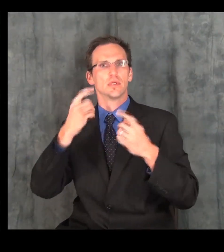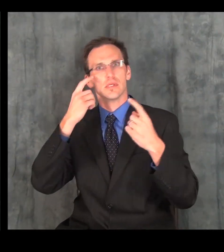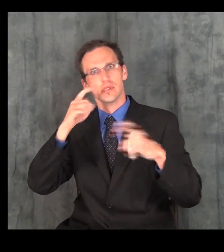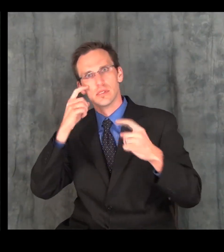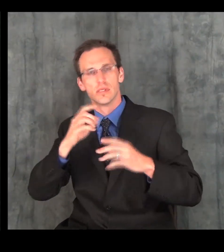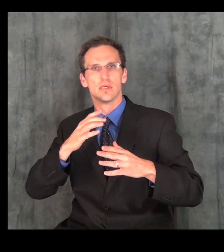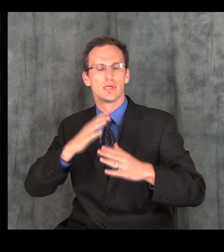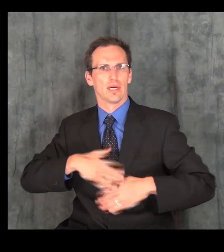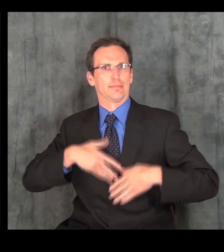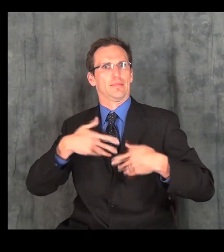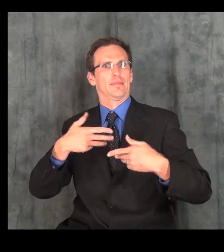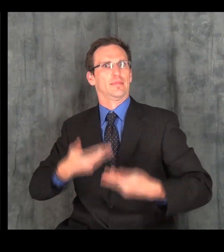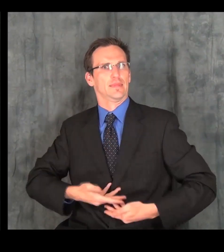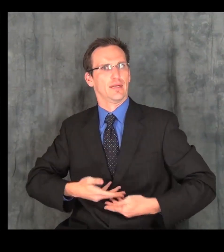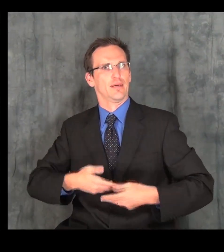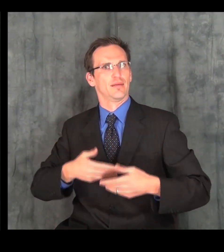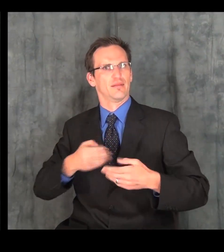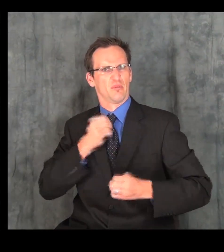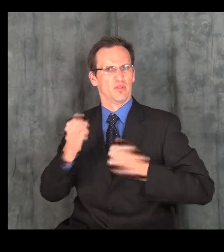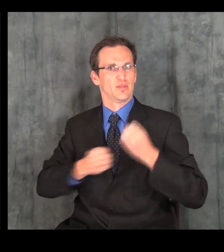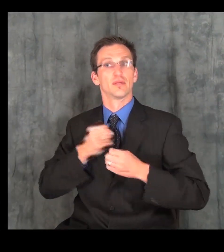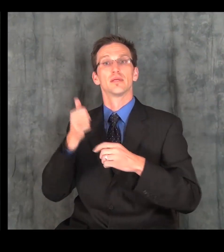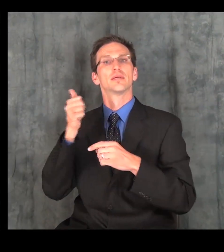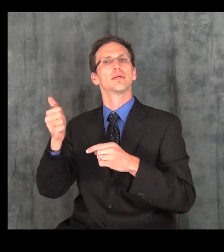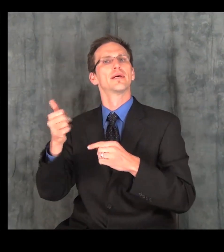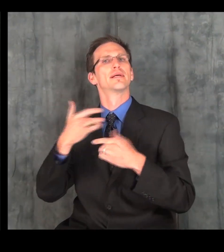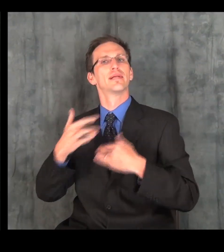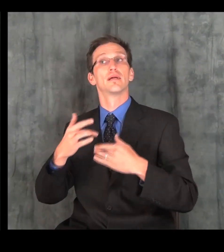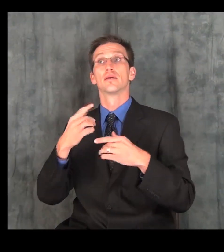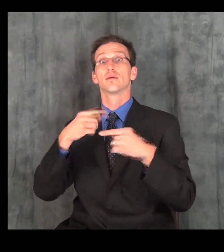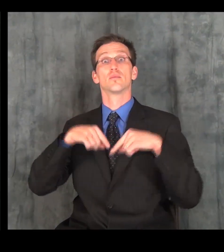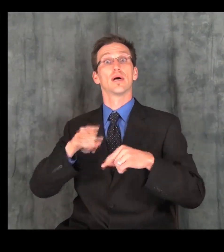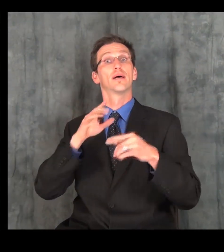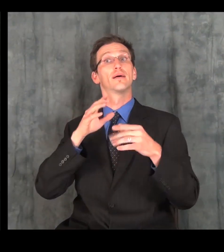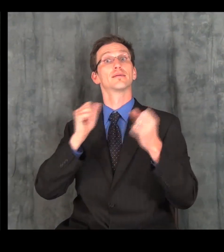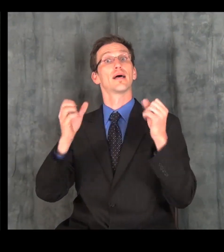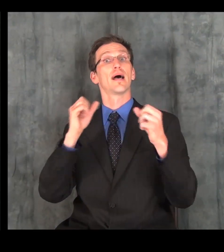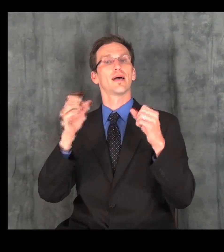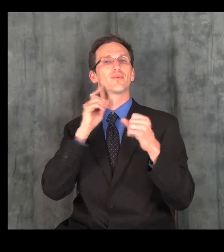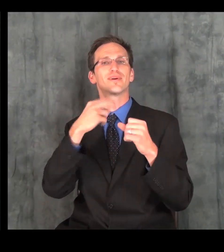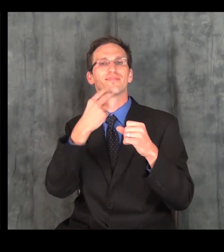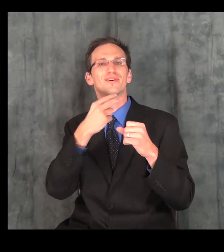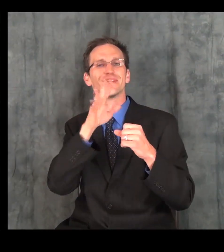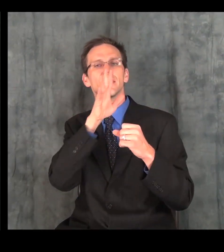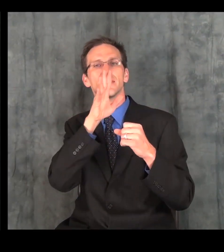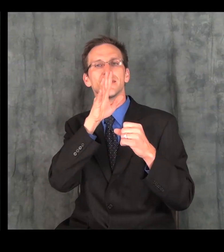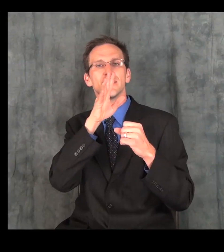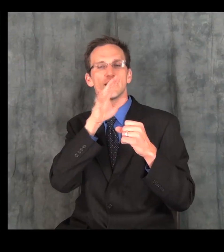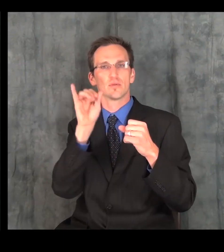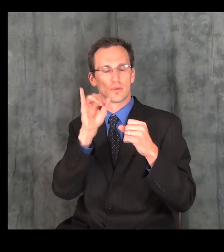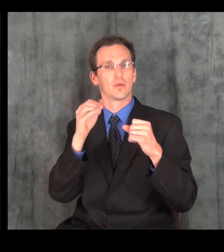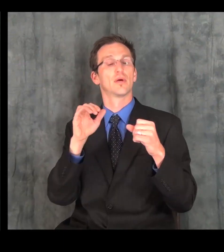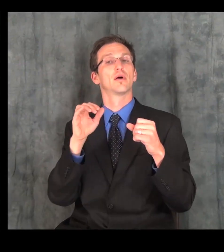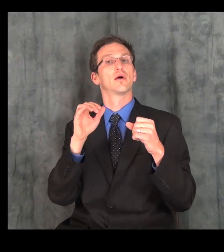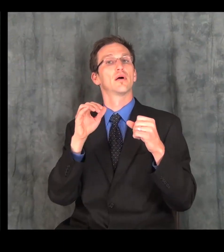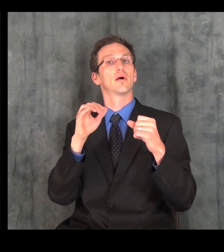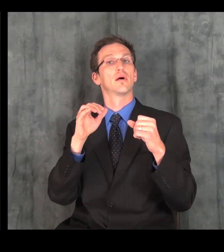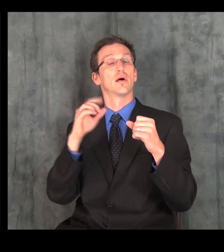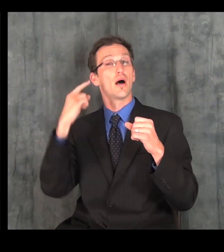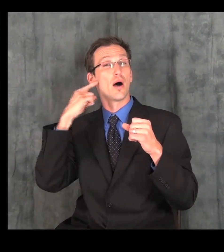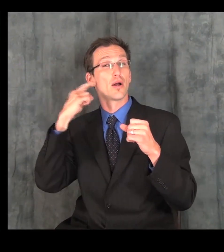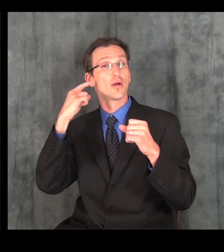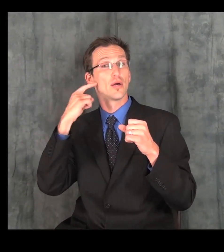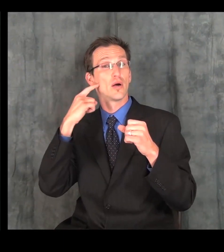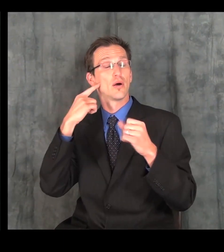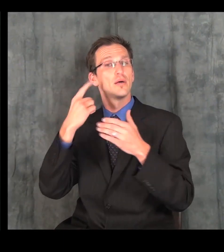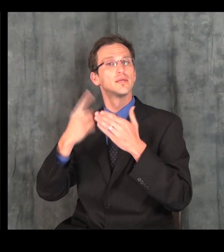and so often would vocalise a lot when she was signing as well, which meant that affected the audio, and the